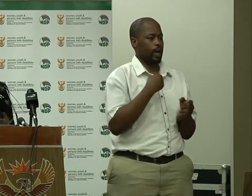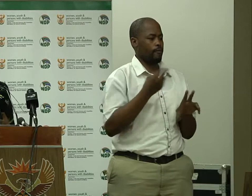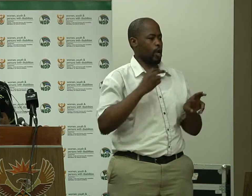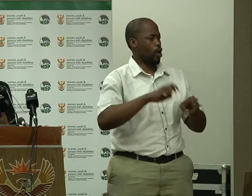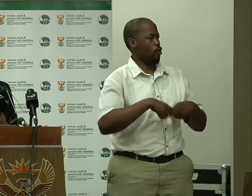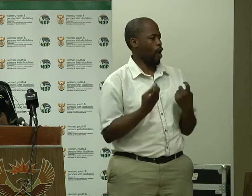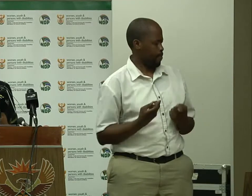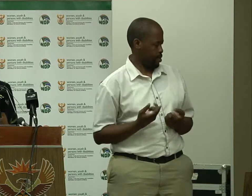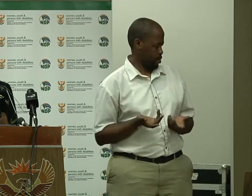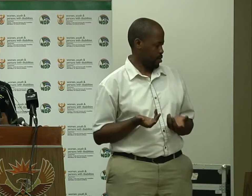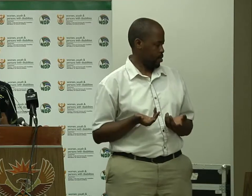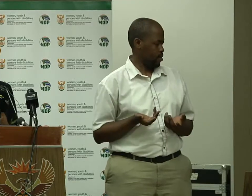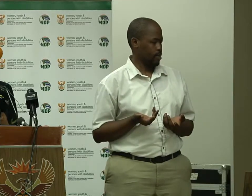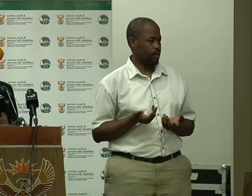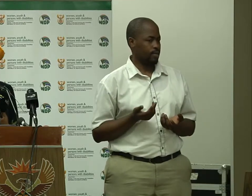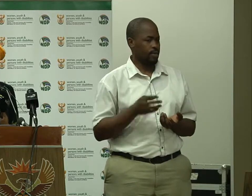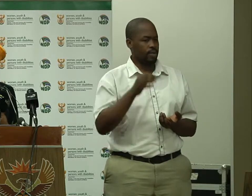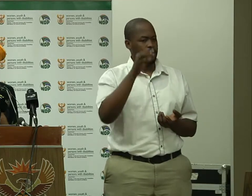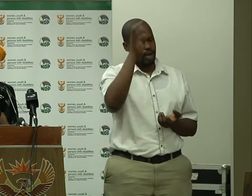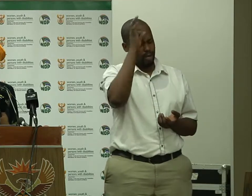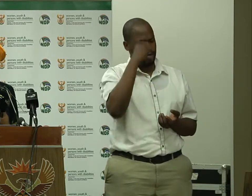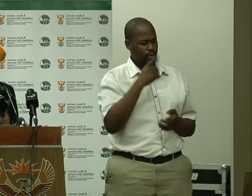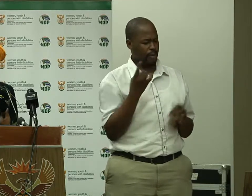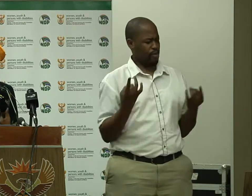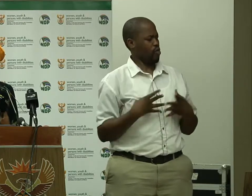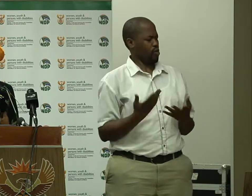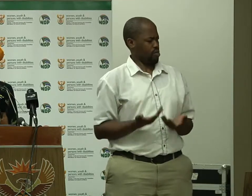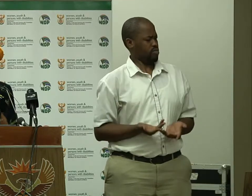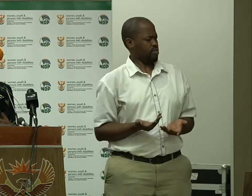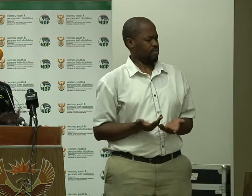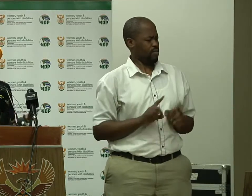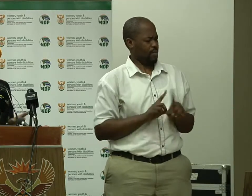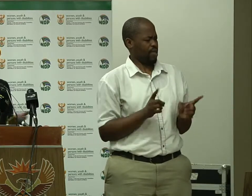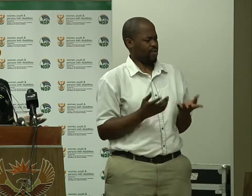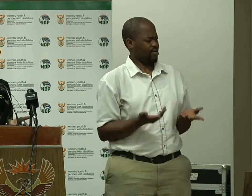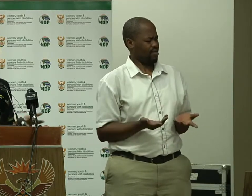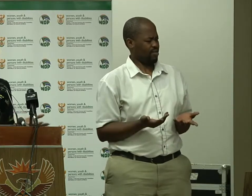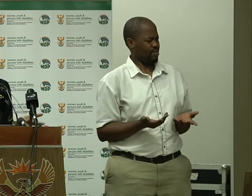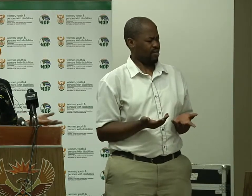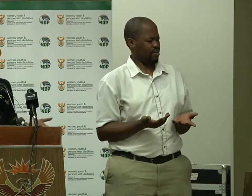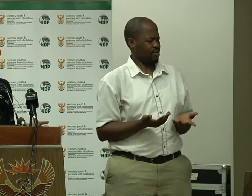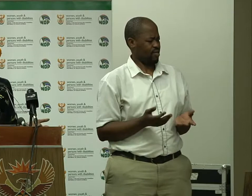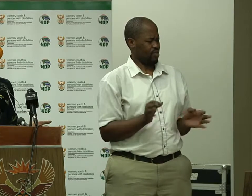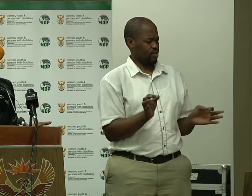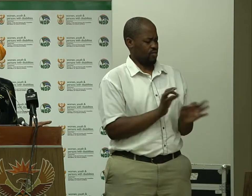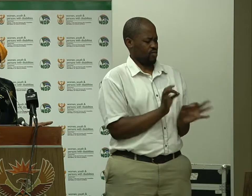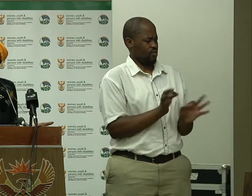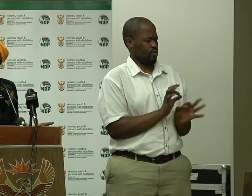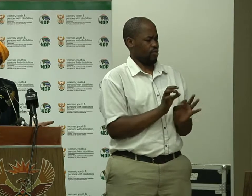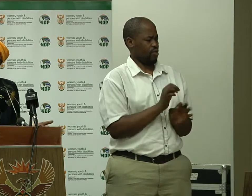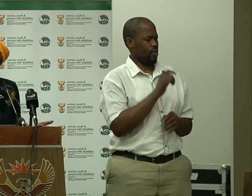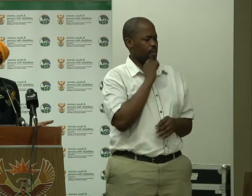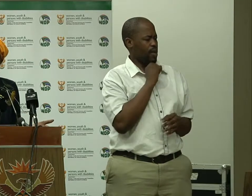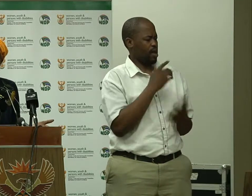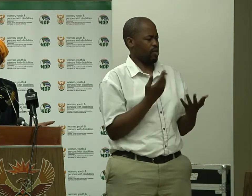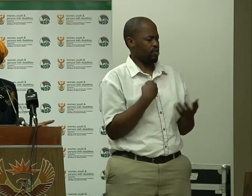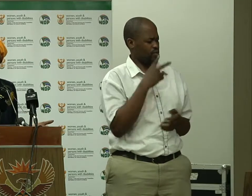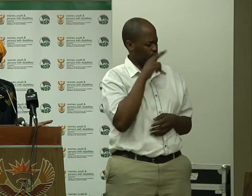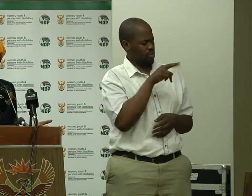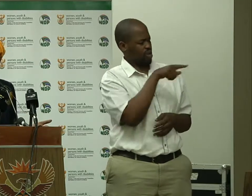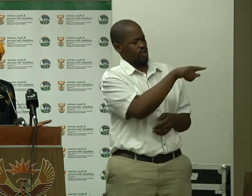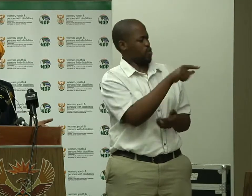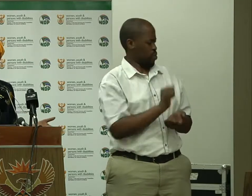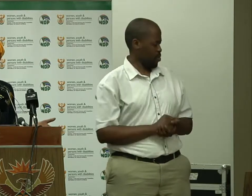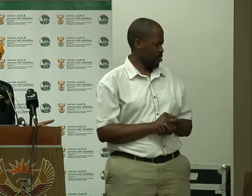assault, and the police will be surprised and say, but there was no man who was looking at